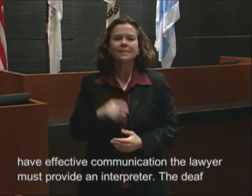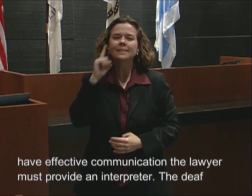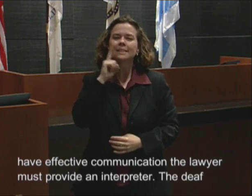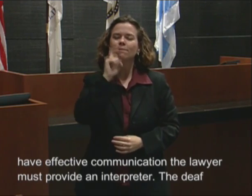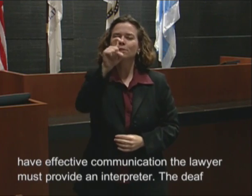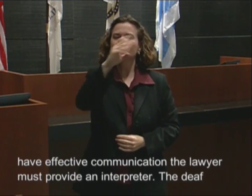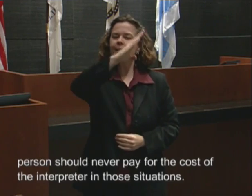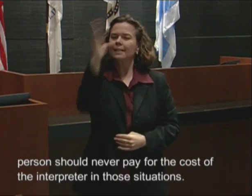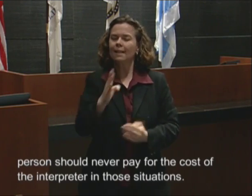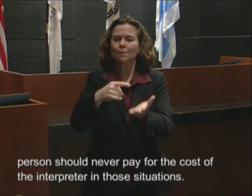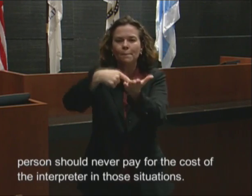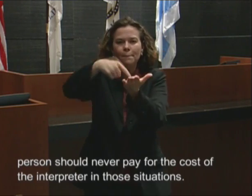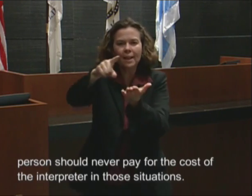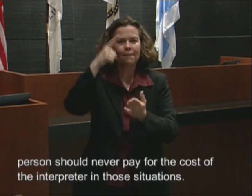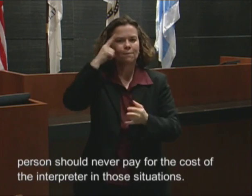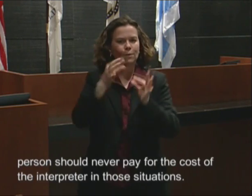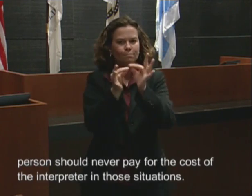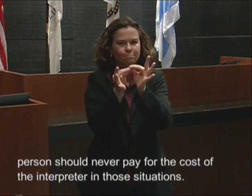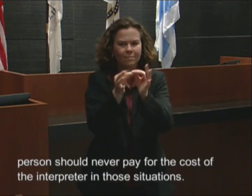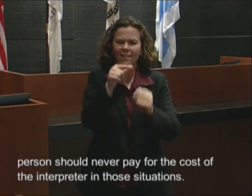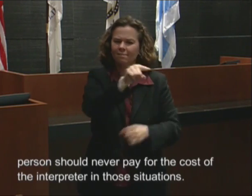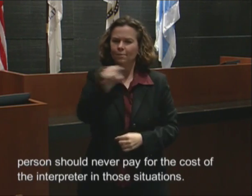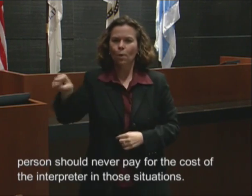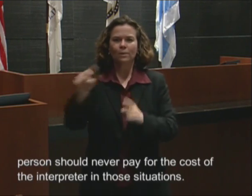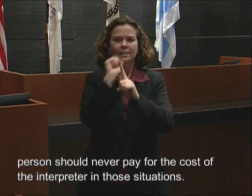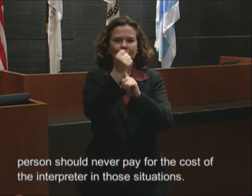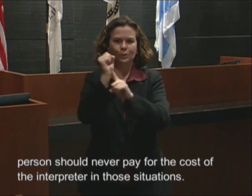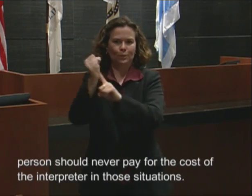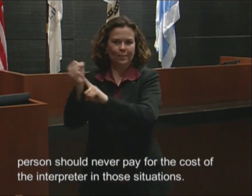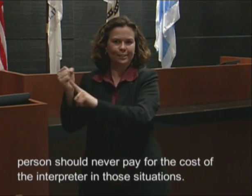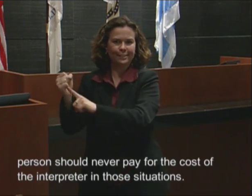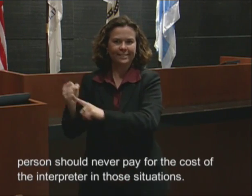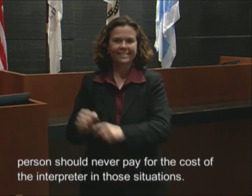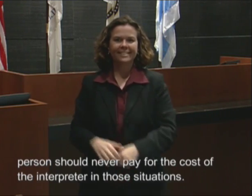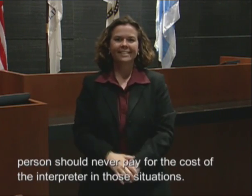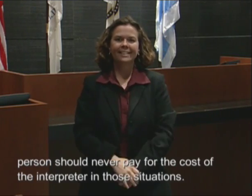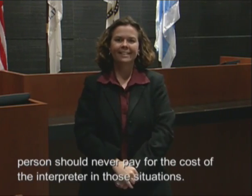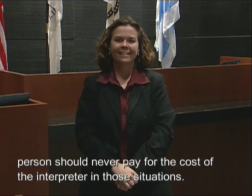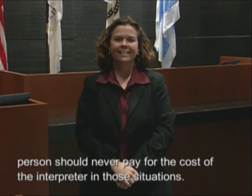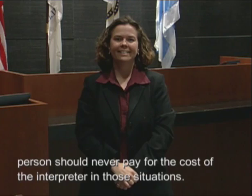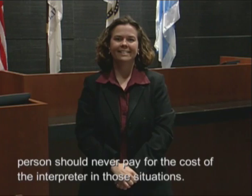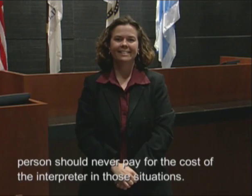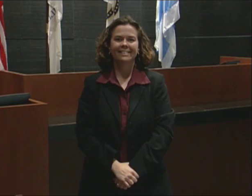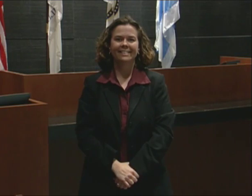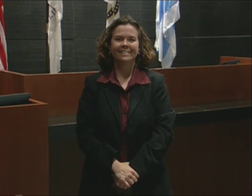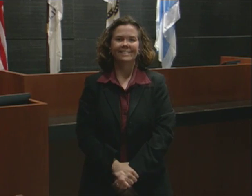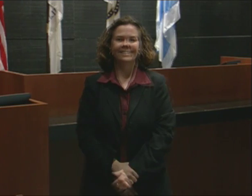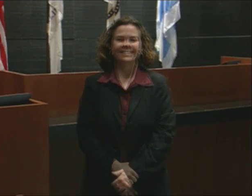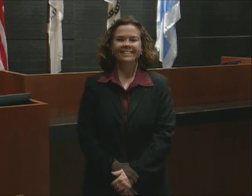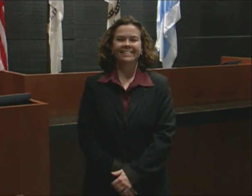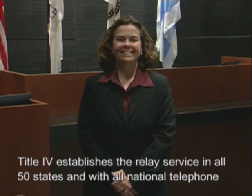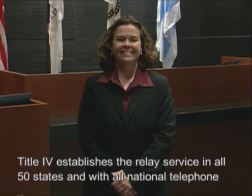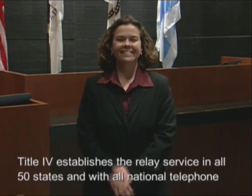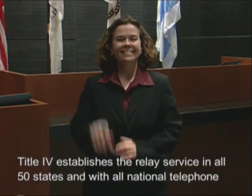The deaf person should never pay for the cost of the interpreter in those situations. Title